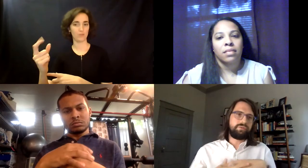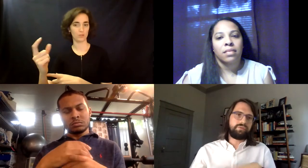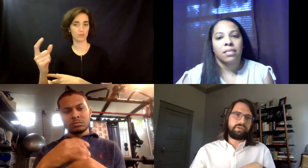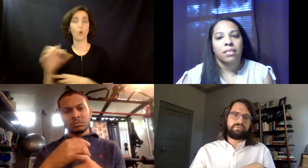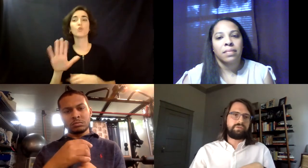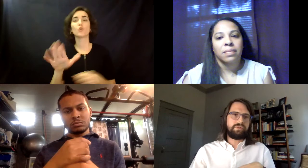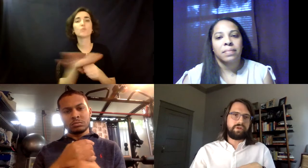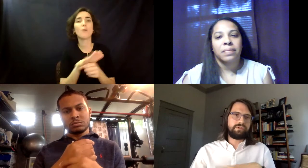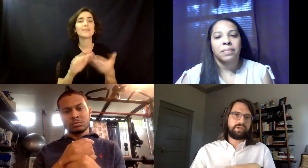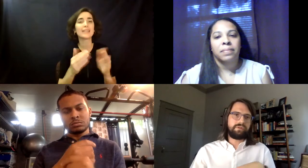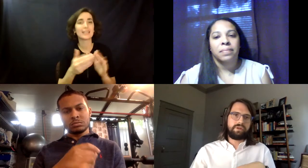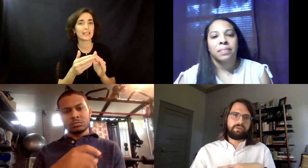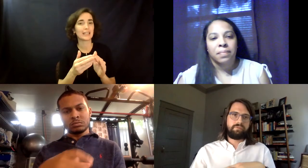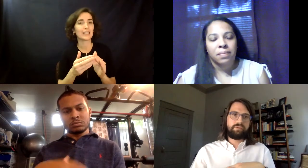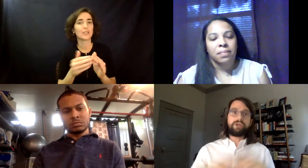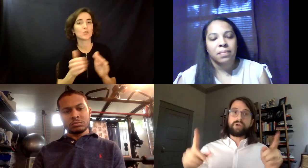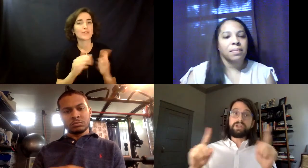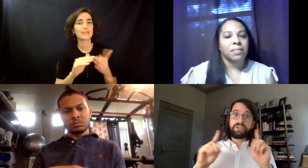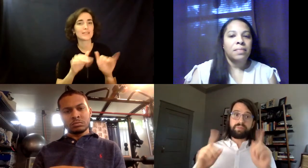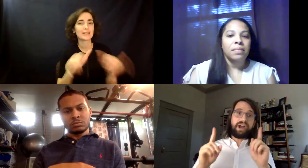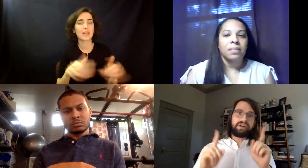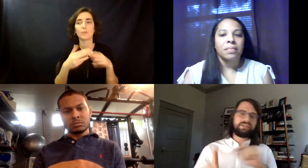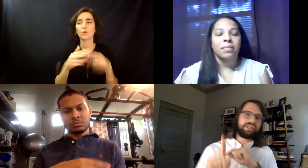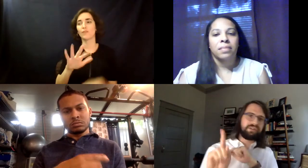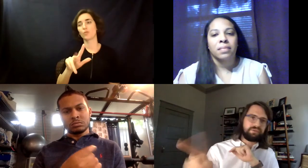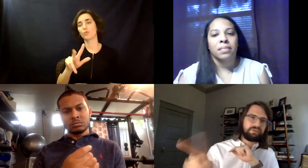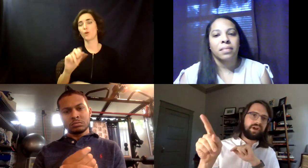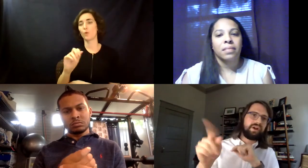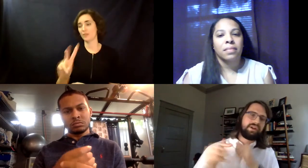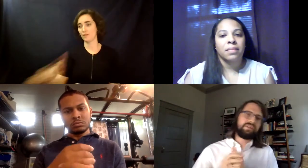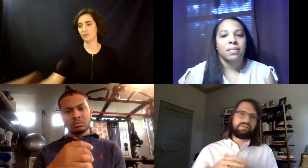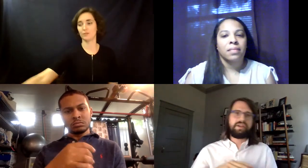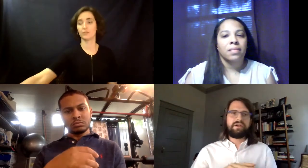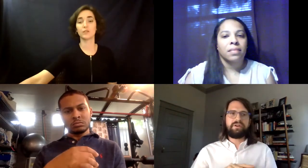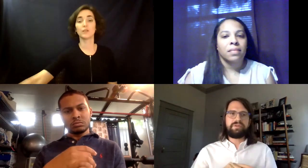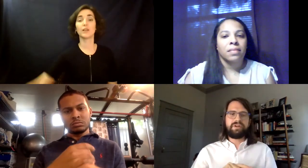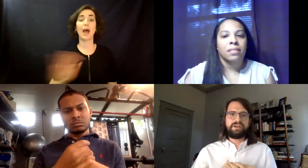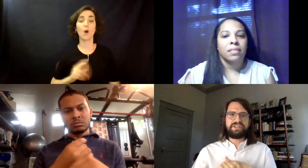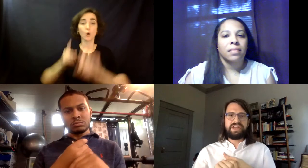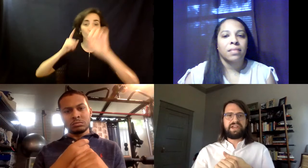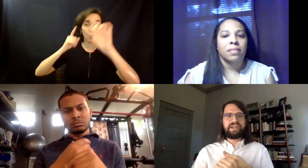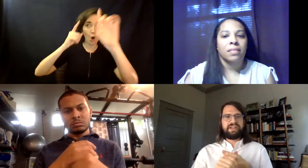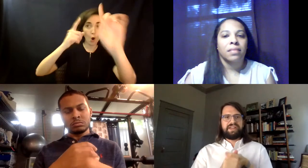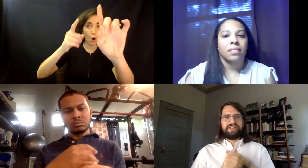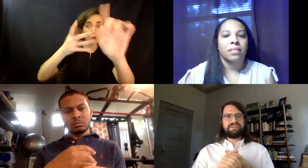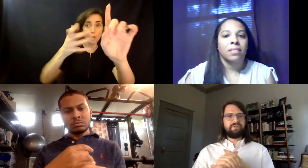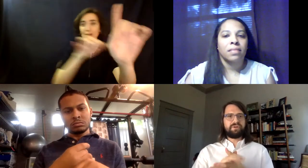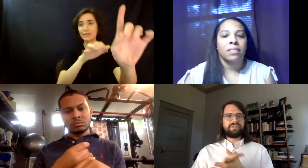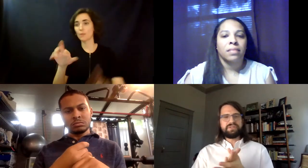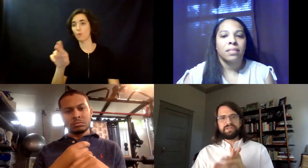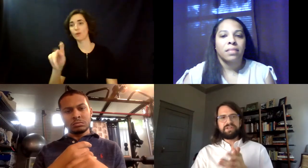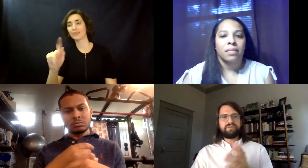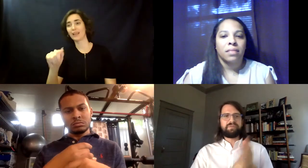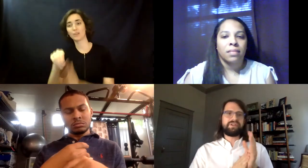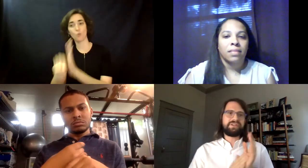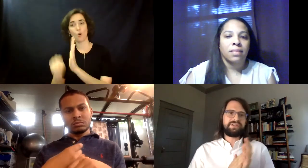which would be 5307. We aspire to get to where they are with the RTA in New Orleans